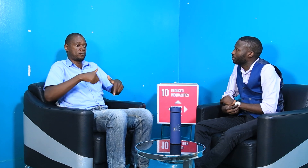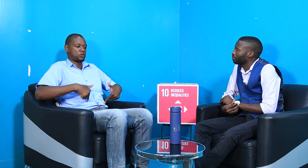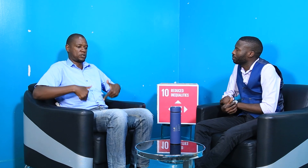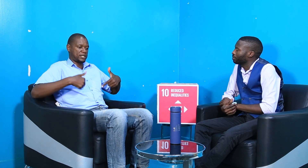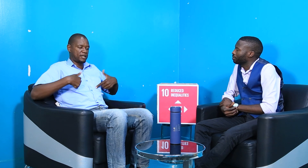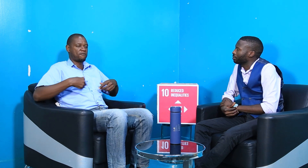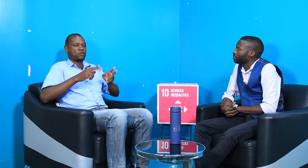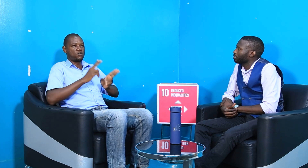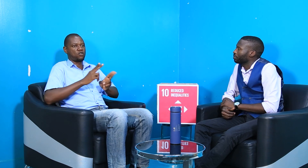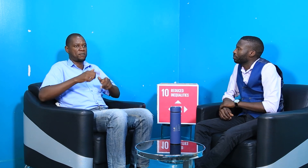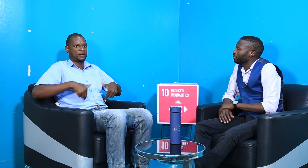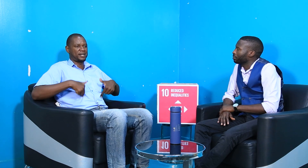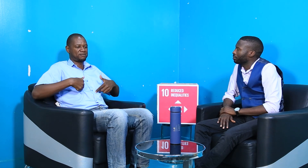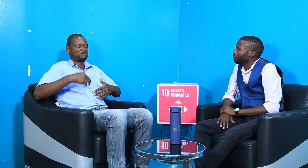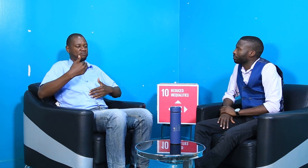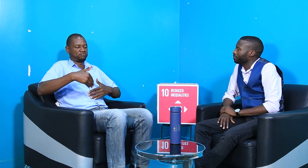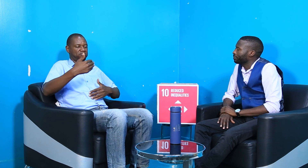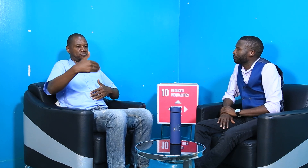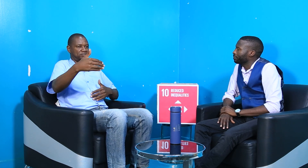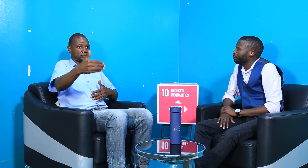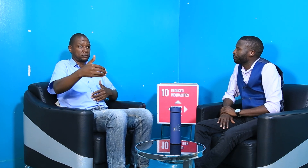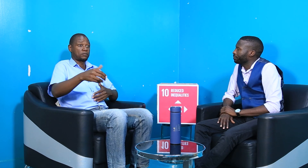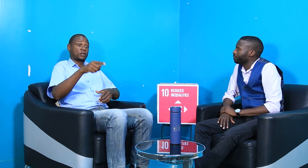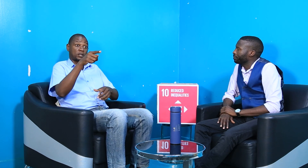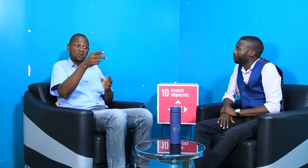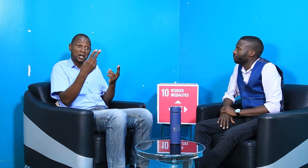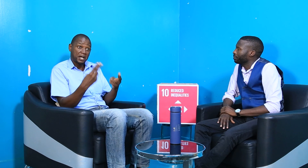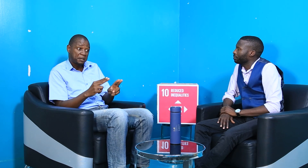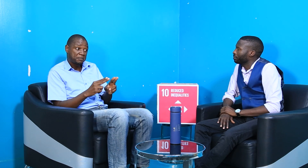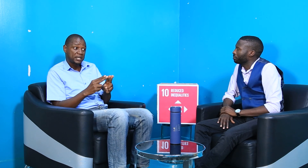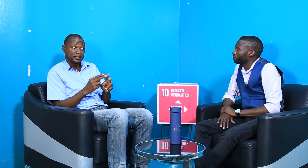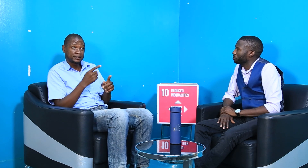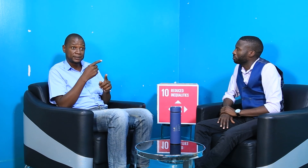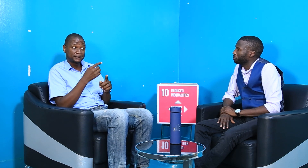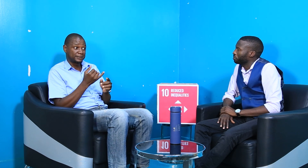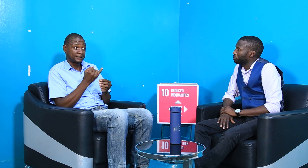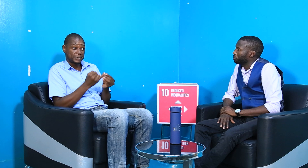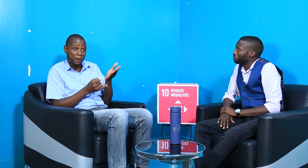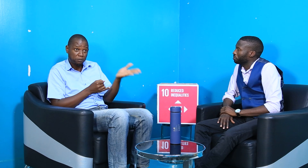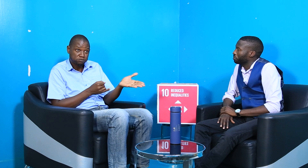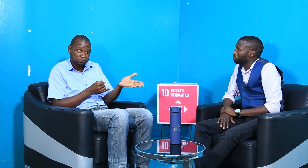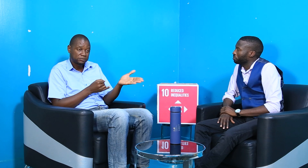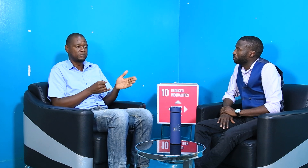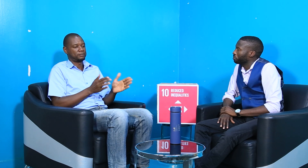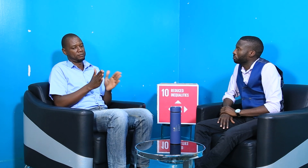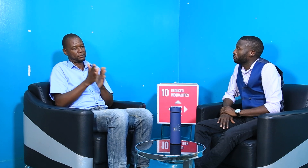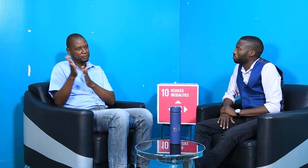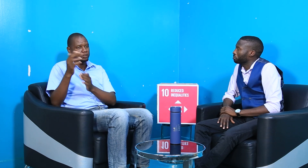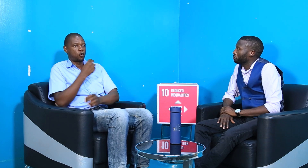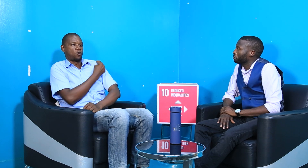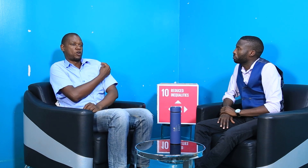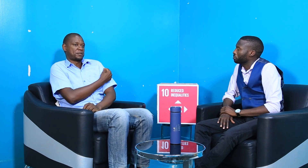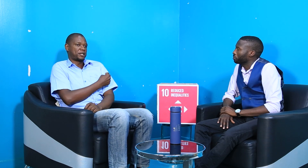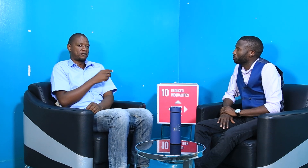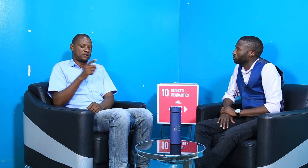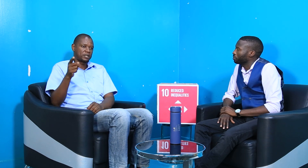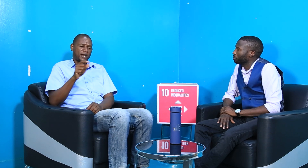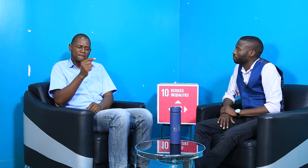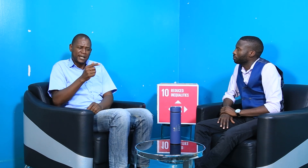you should not commit suicide because you're told that you have AIDS. Your life will still continue normally. If you're told